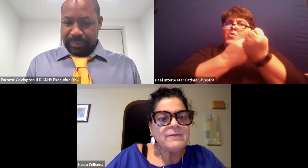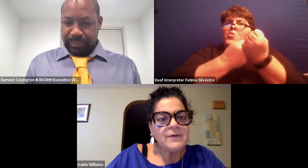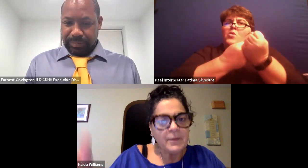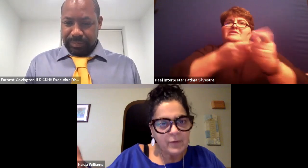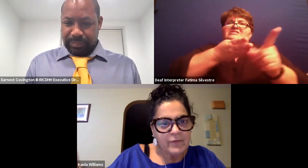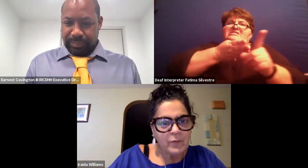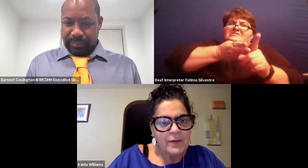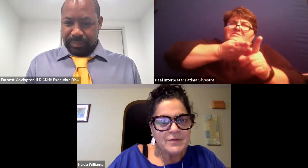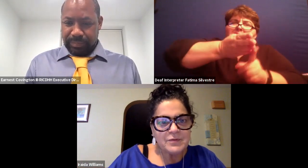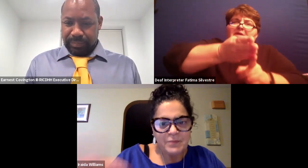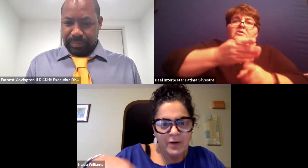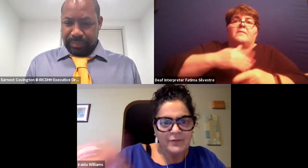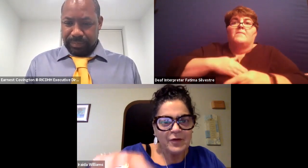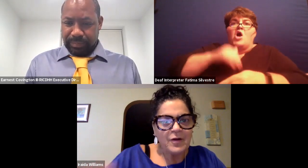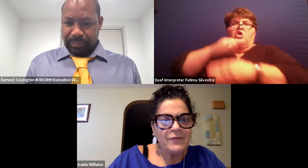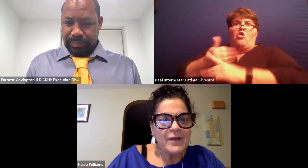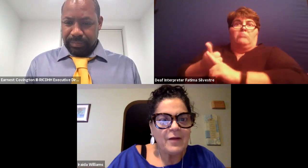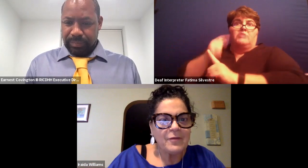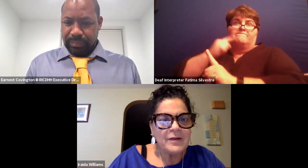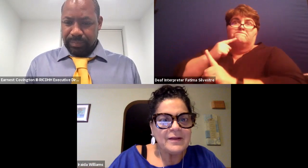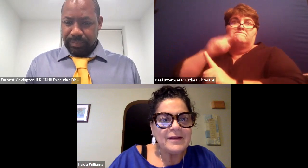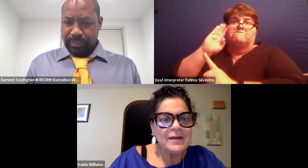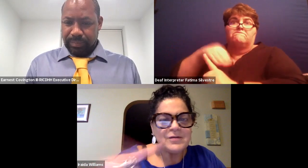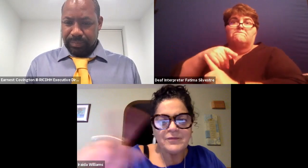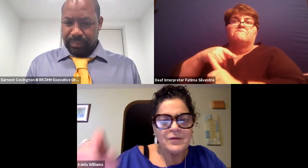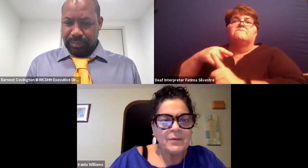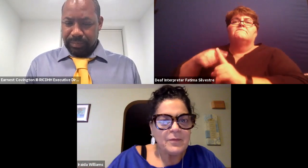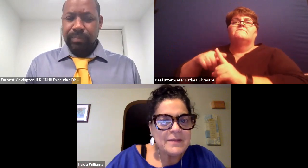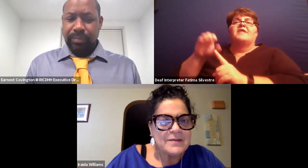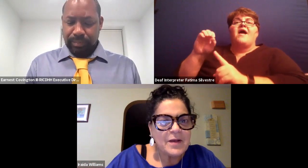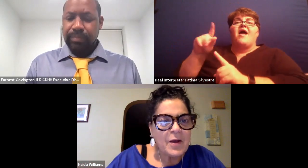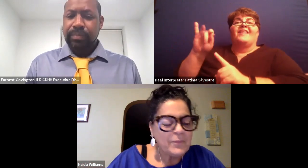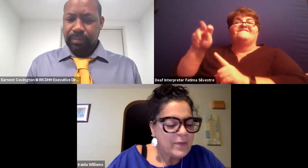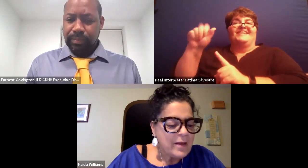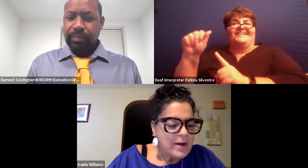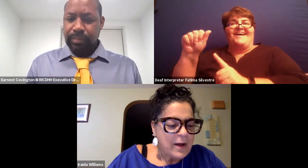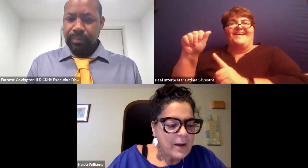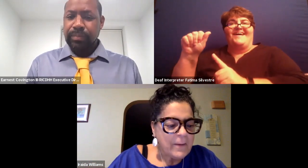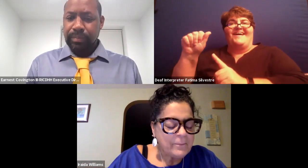deaf, Olivia Williams, who was part of your coffee hour and did an interview a couple of weeks ago.